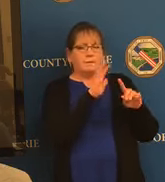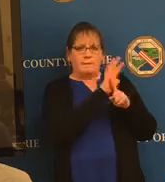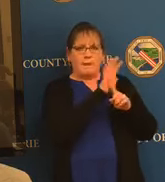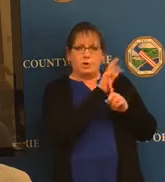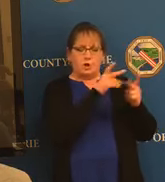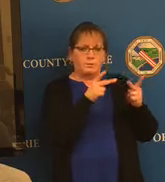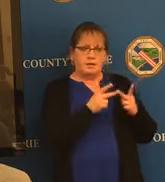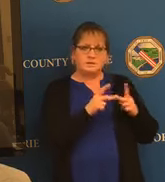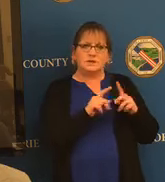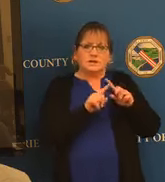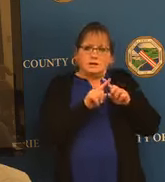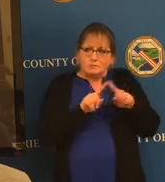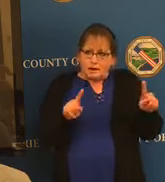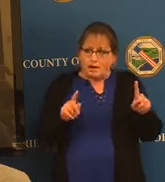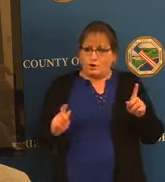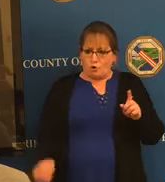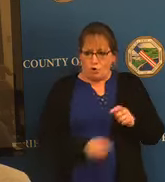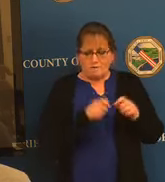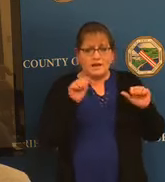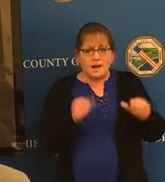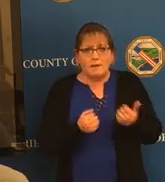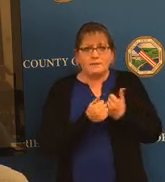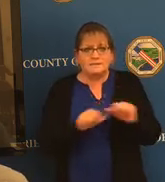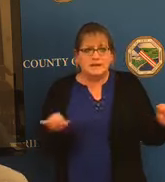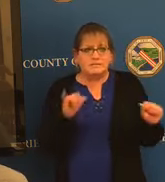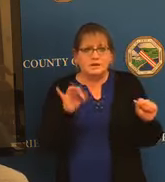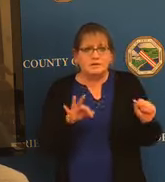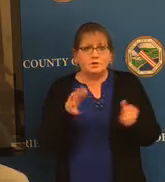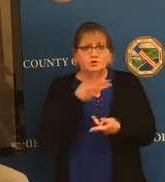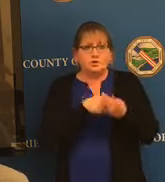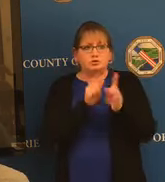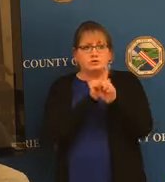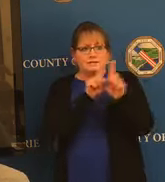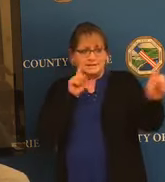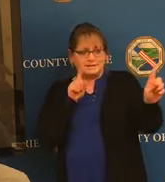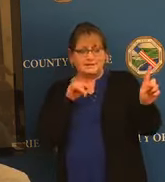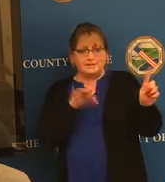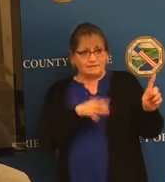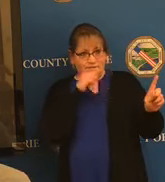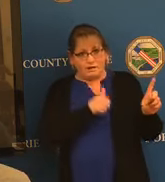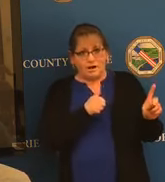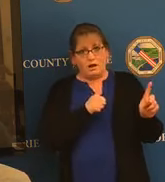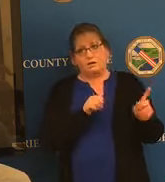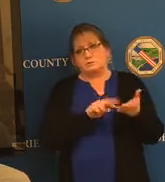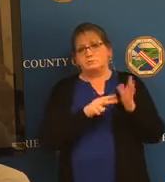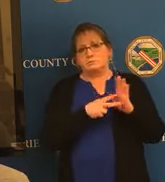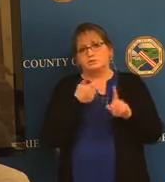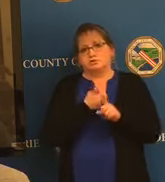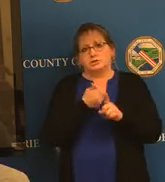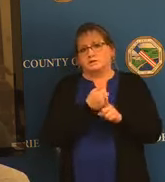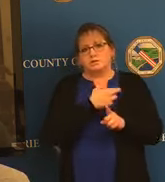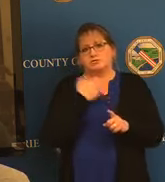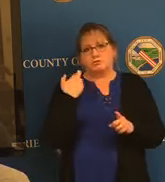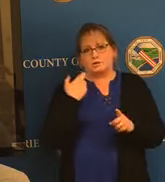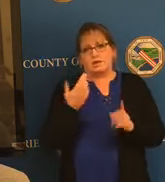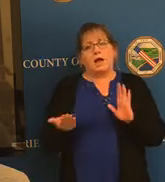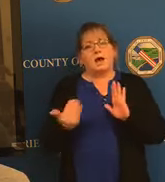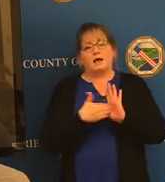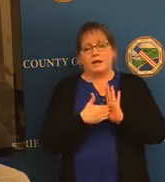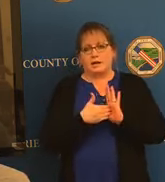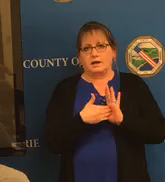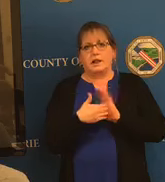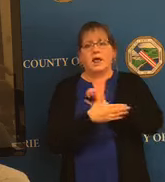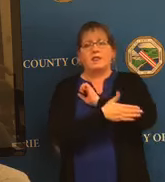social distancing, physical distancing guidelines. If you don't, you're putting yourself at risk just like anything else. And just to once again,